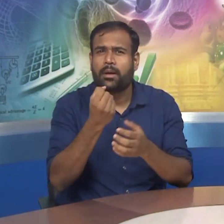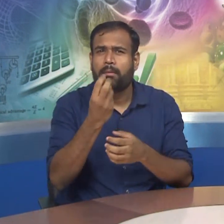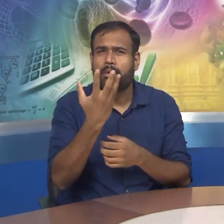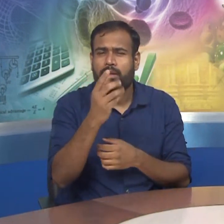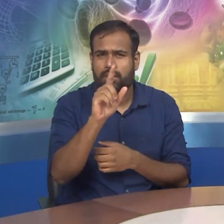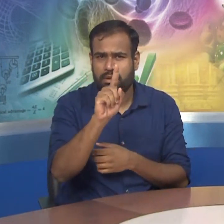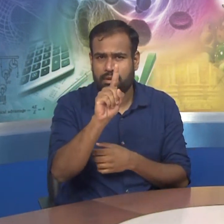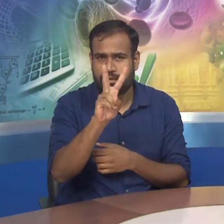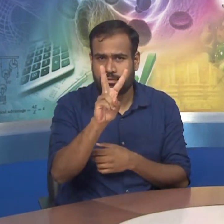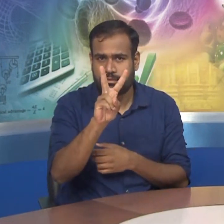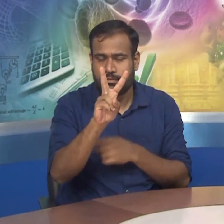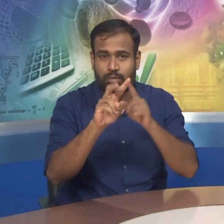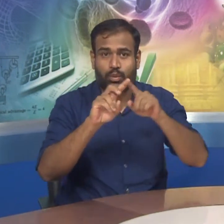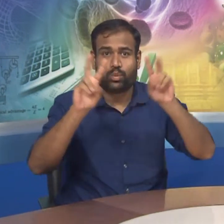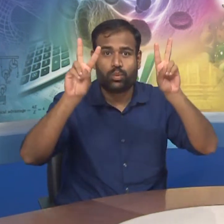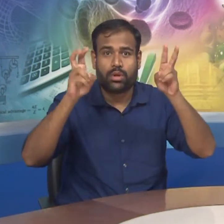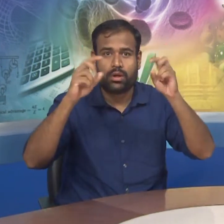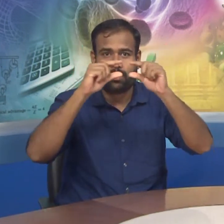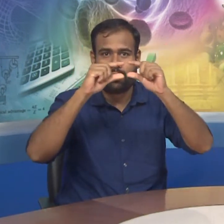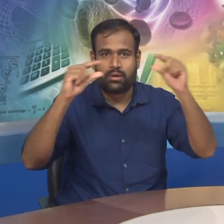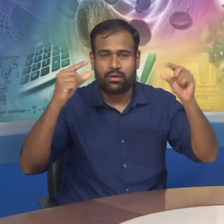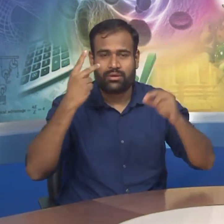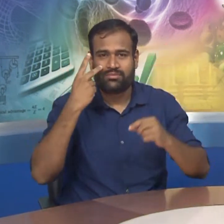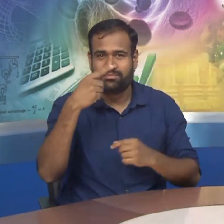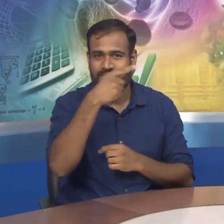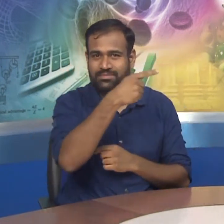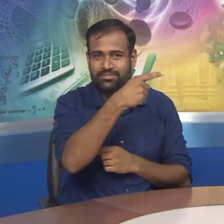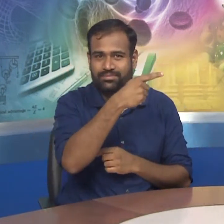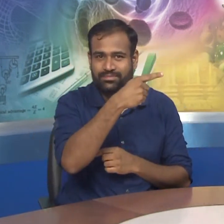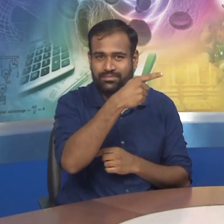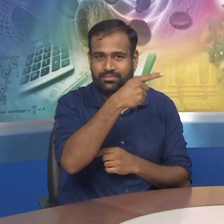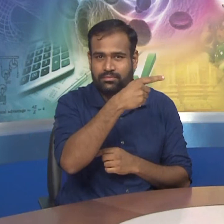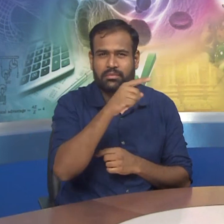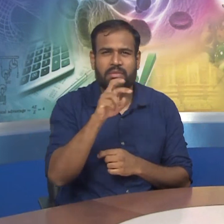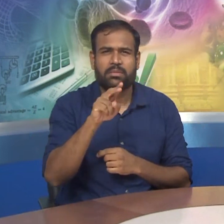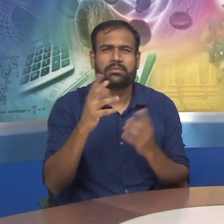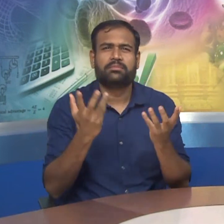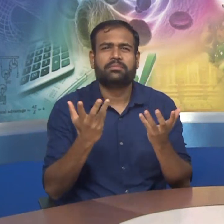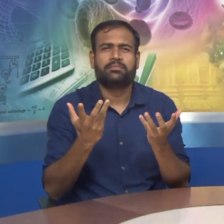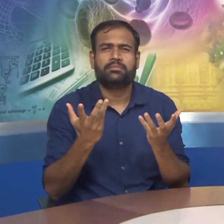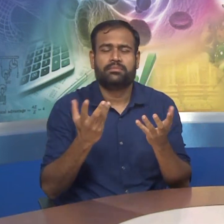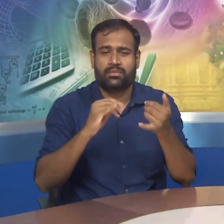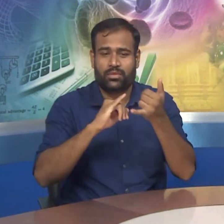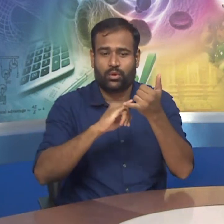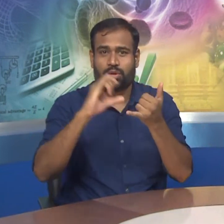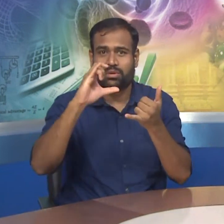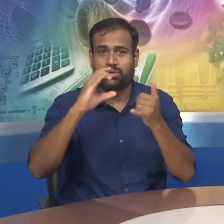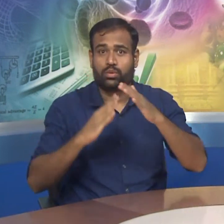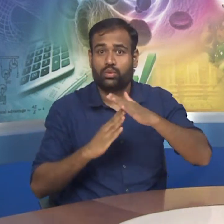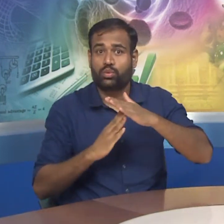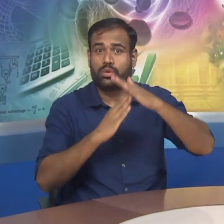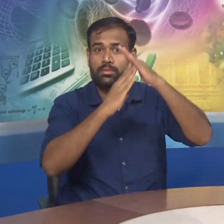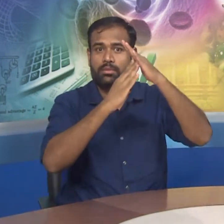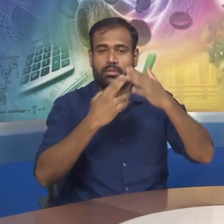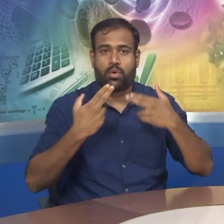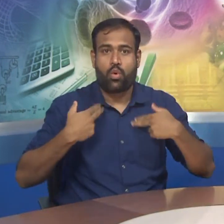Lesson 12. Name of the lesson is Supreme Court of India.